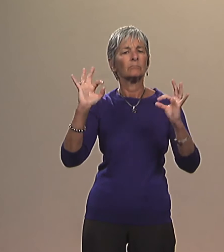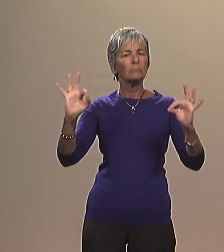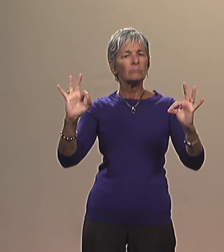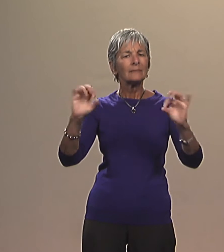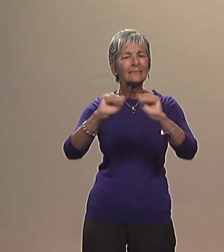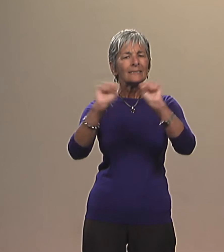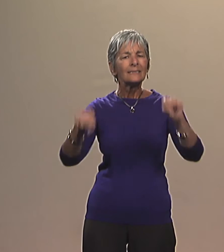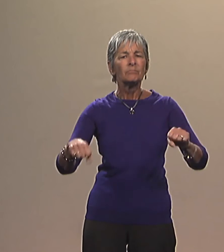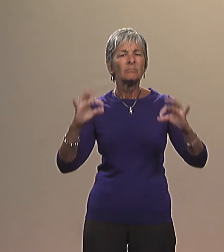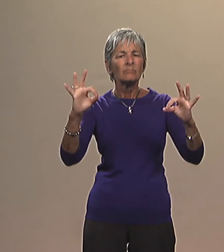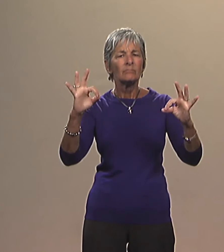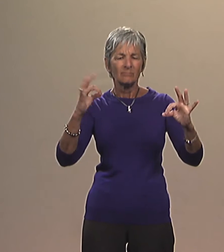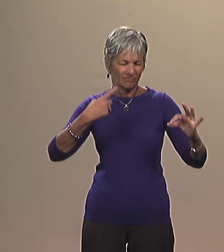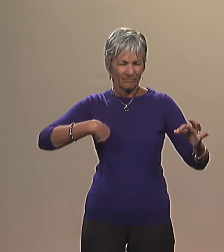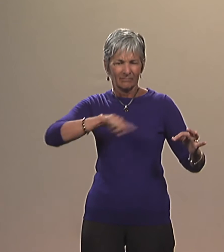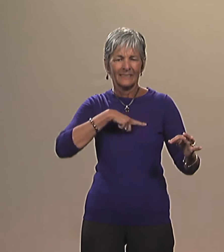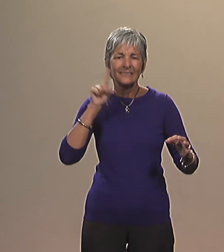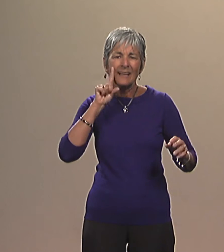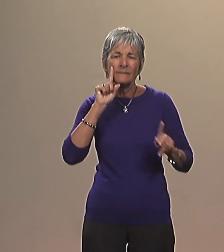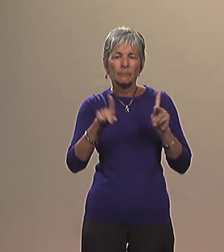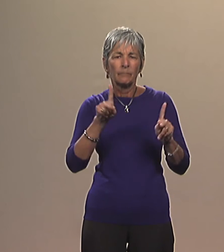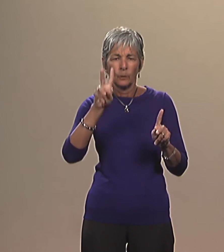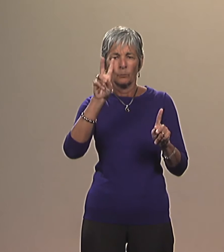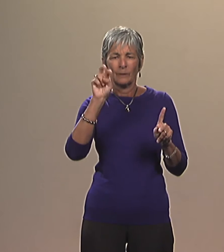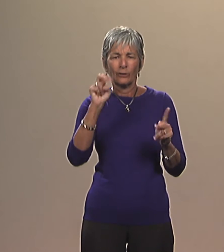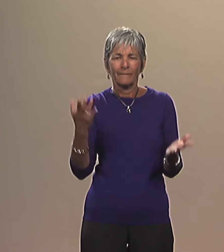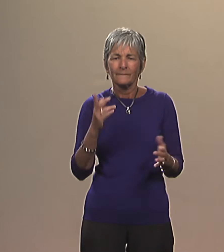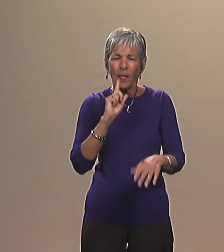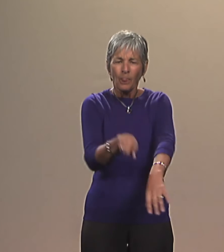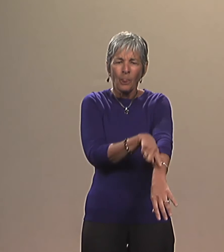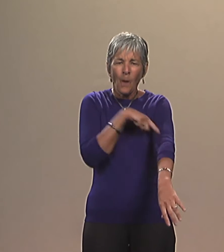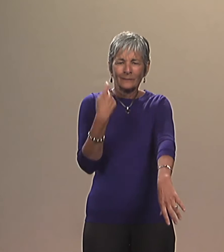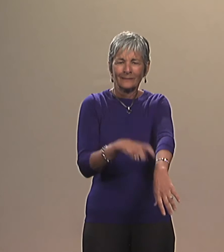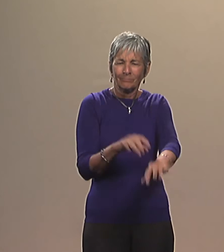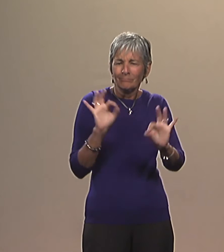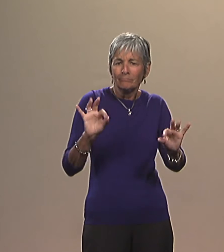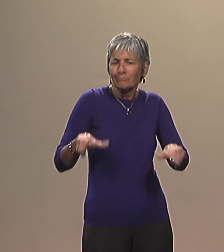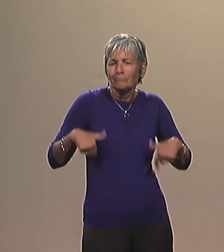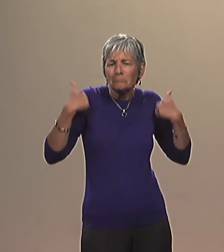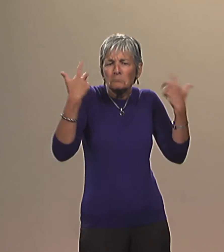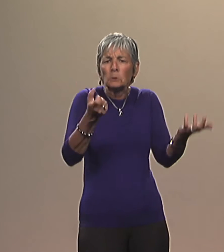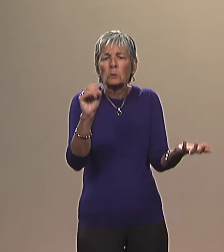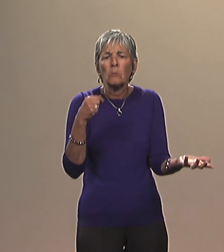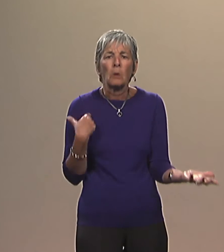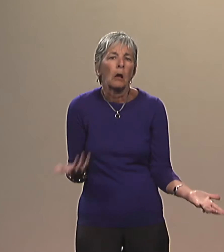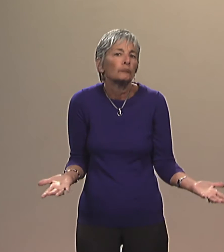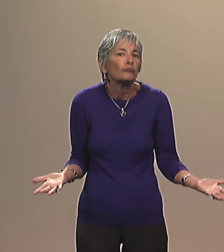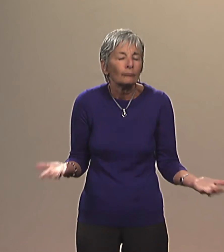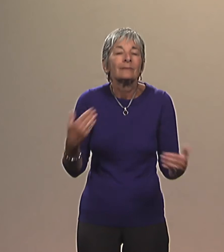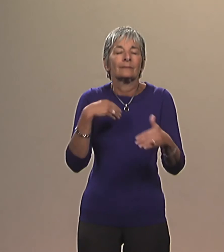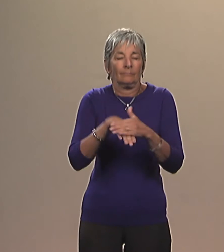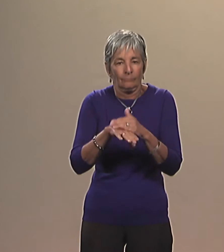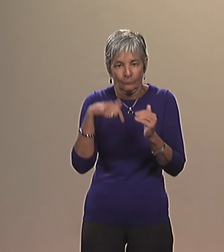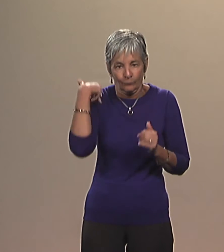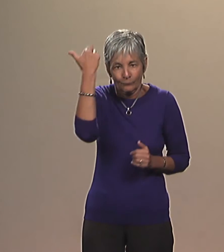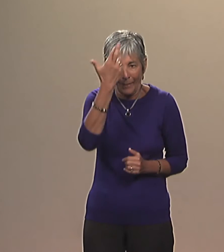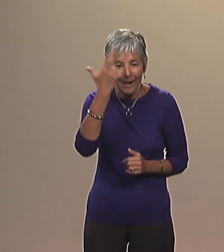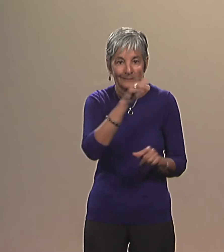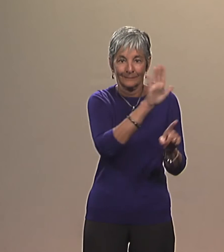great. We deaf people have been around for a long time, so I didn't think there were really any issues. However, once I engaged